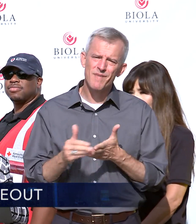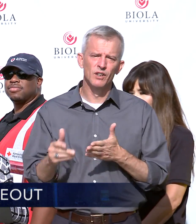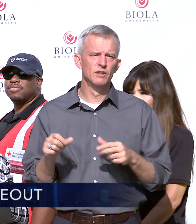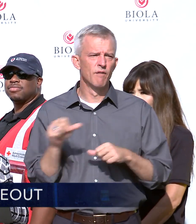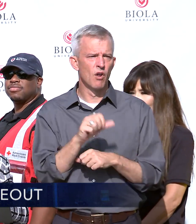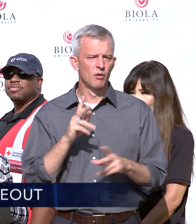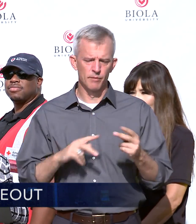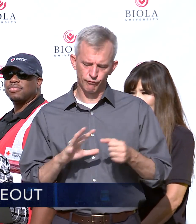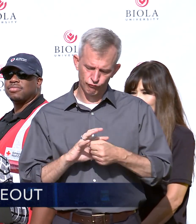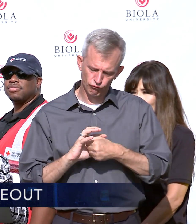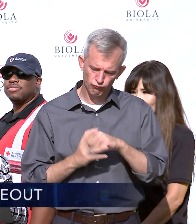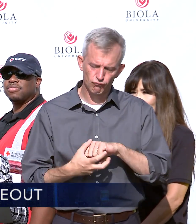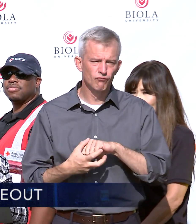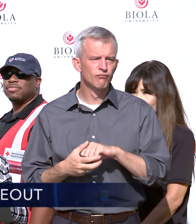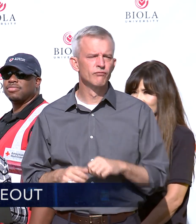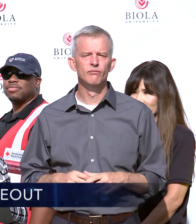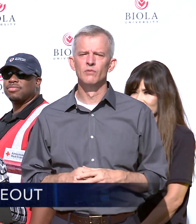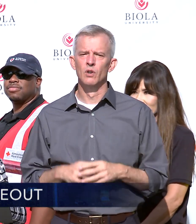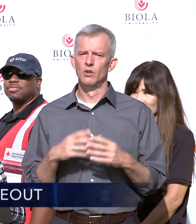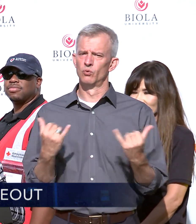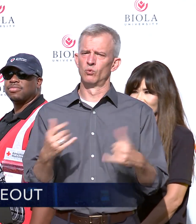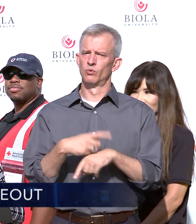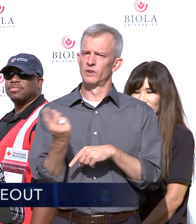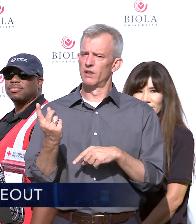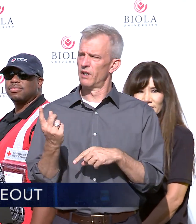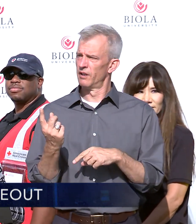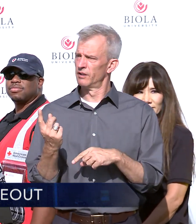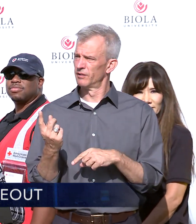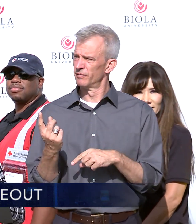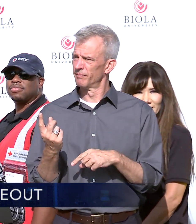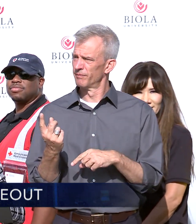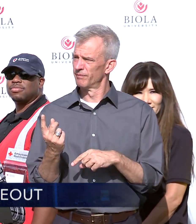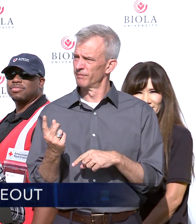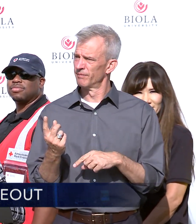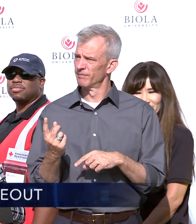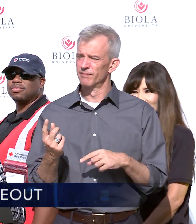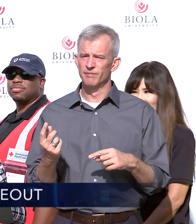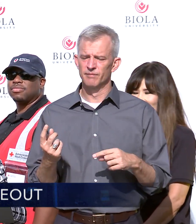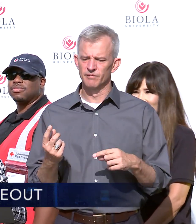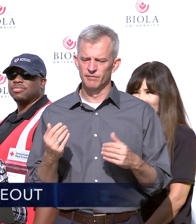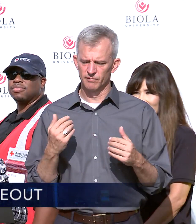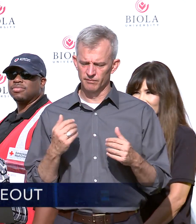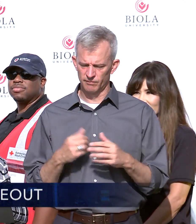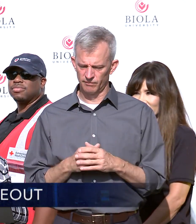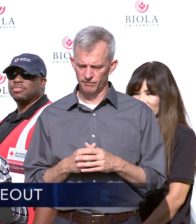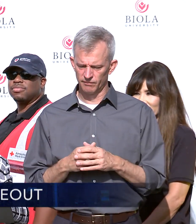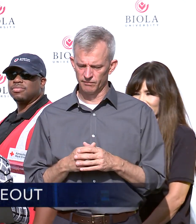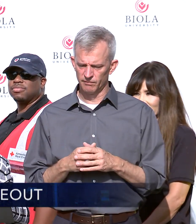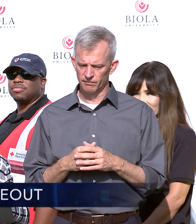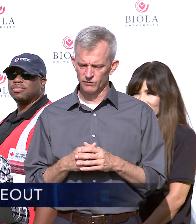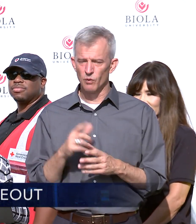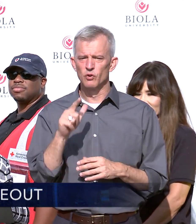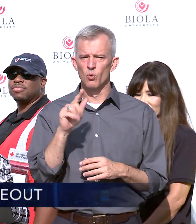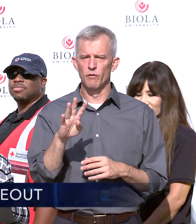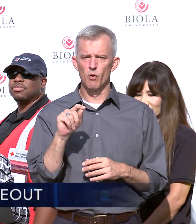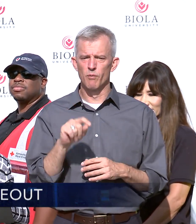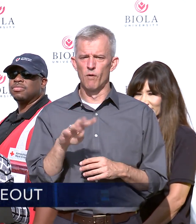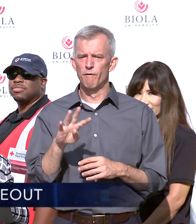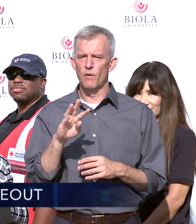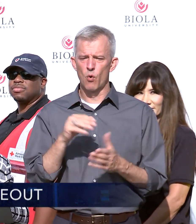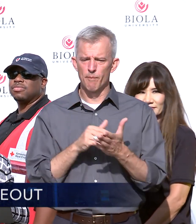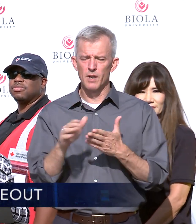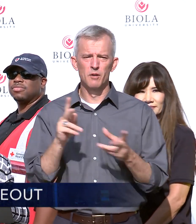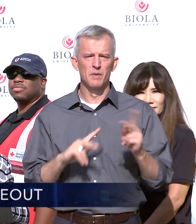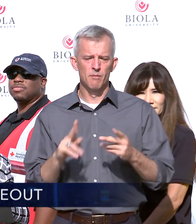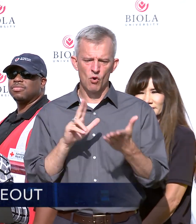people around the world. So today as of today, we have 24.4 million people registered to